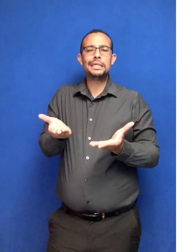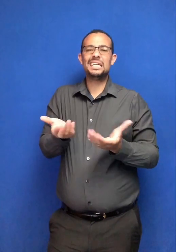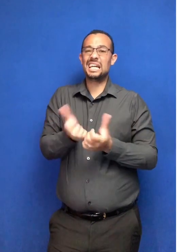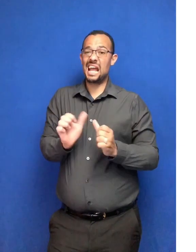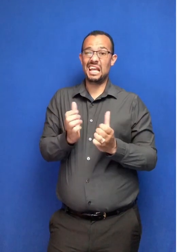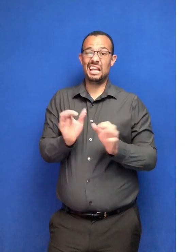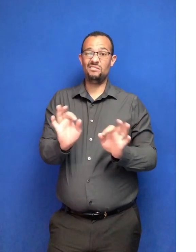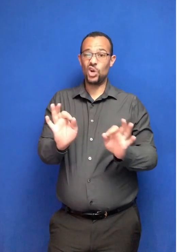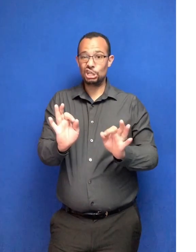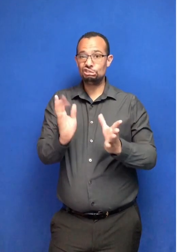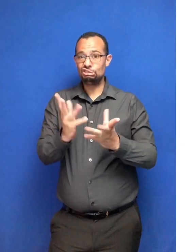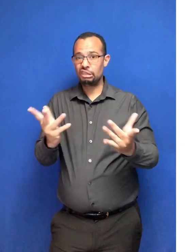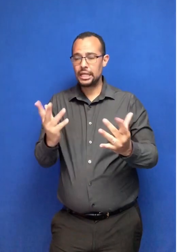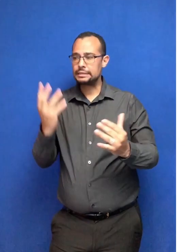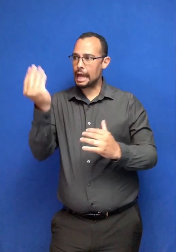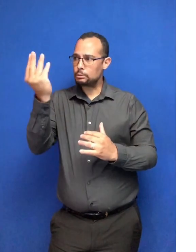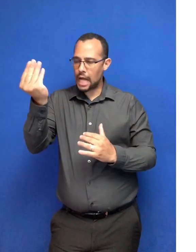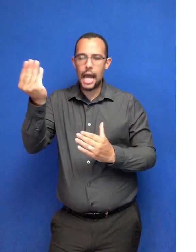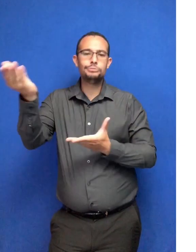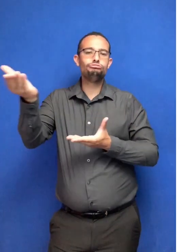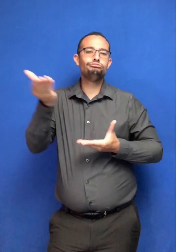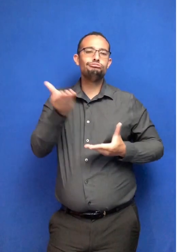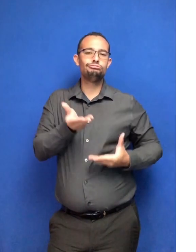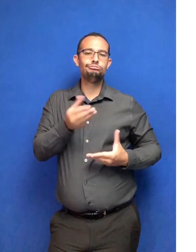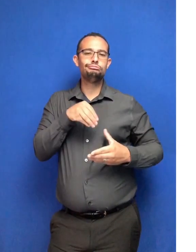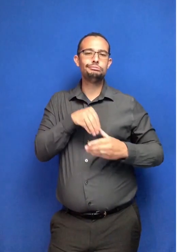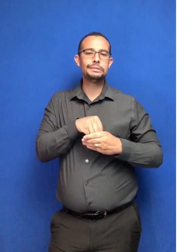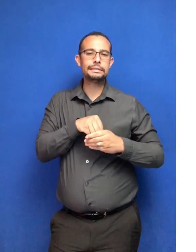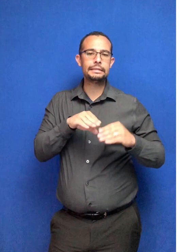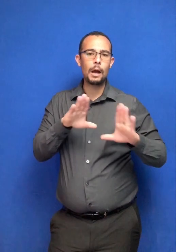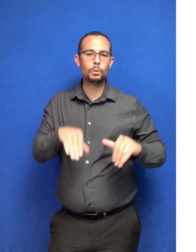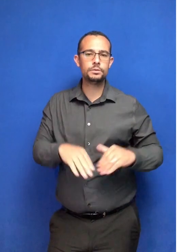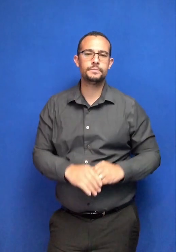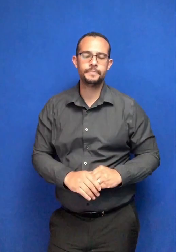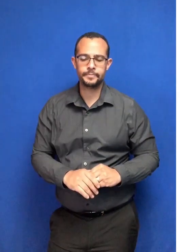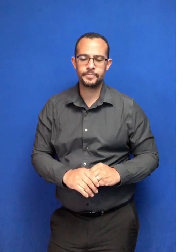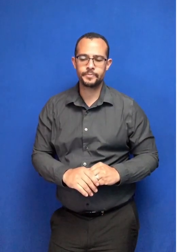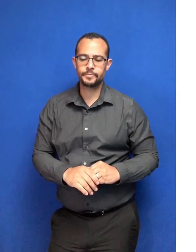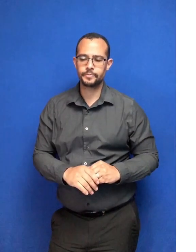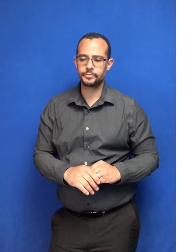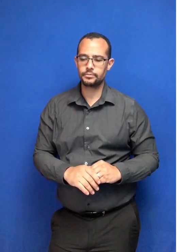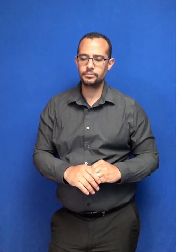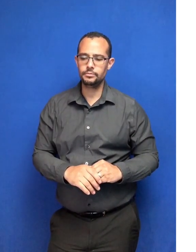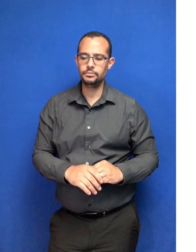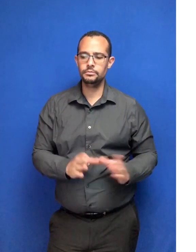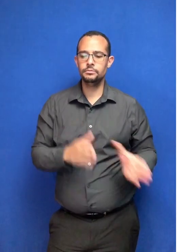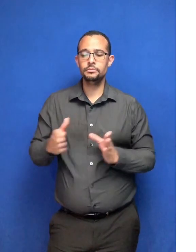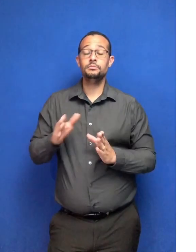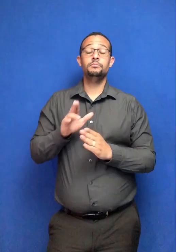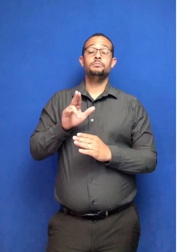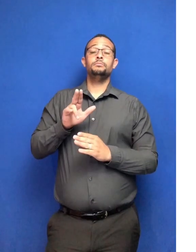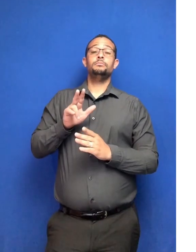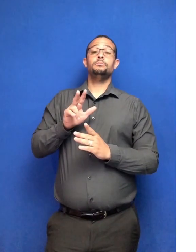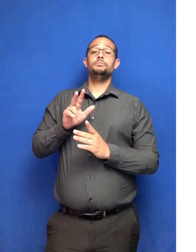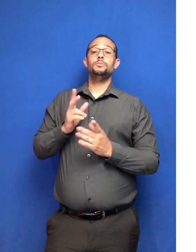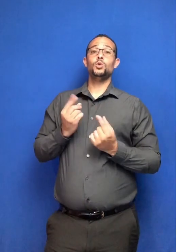Now, some things you should do by the 36-hour mark. So from just